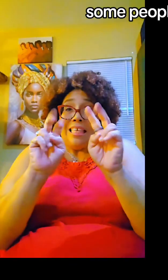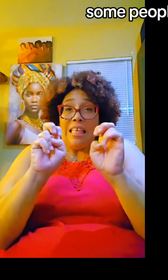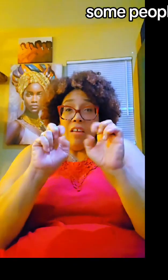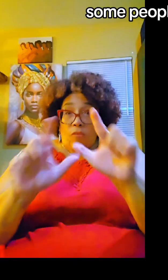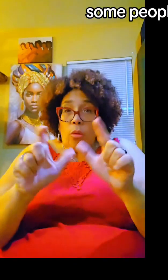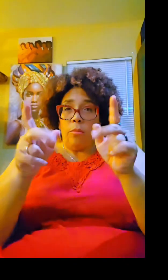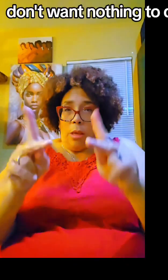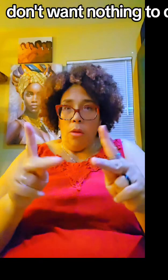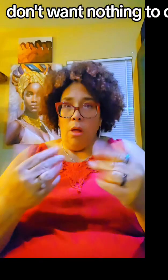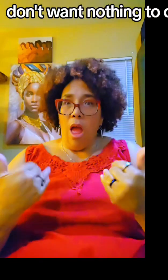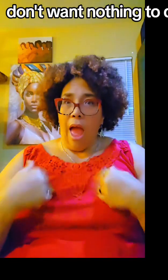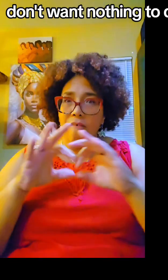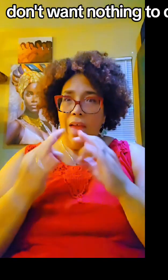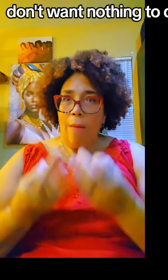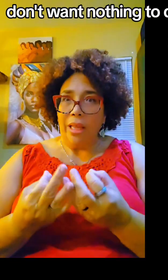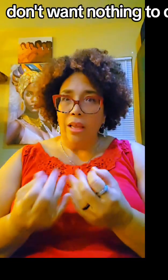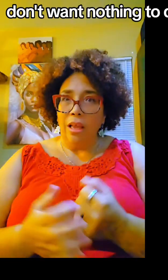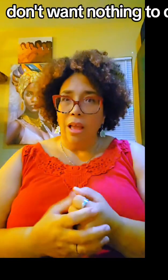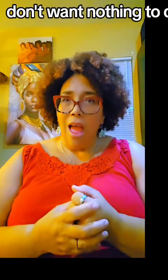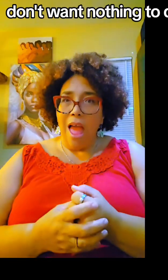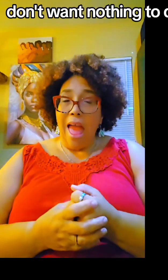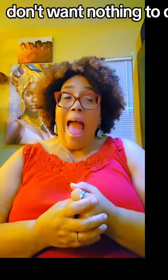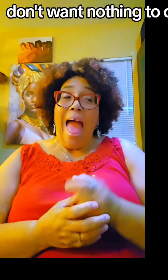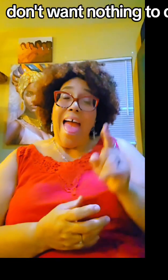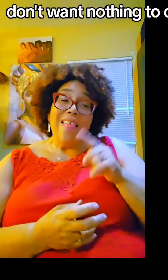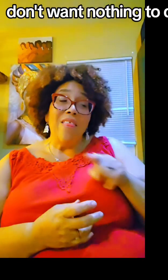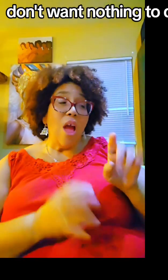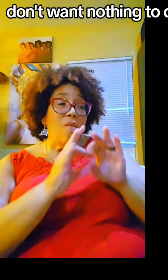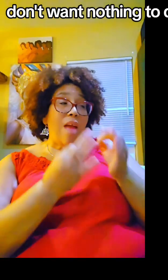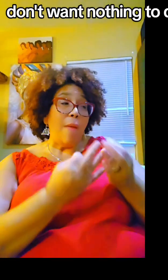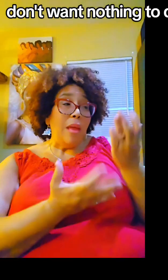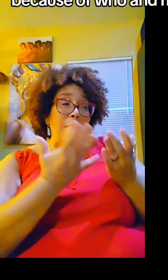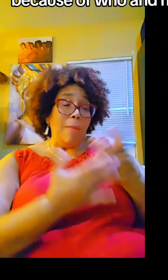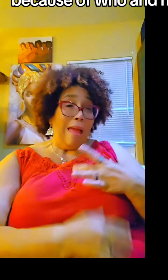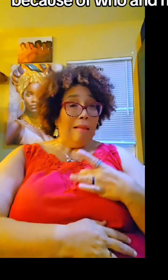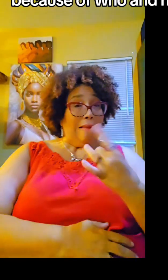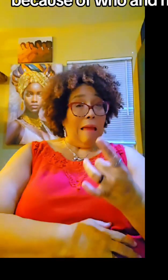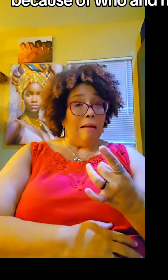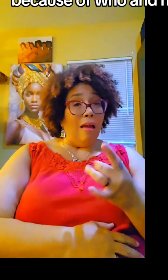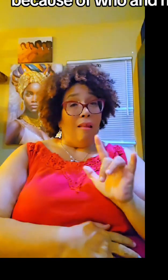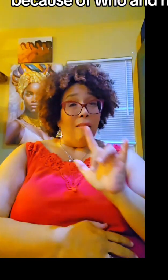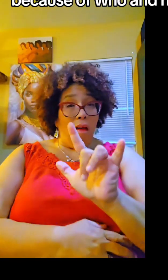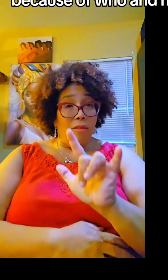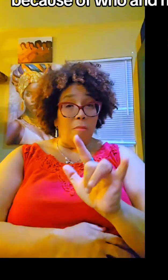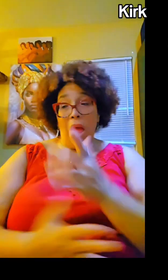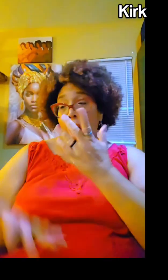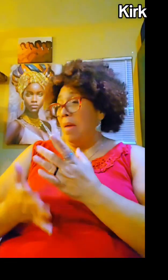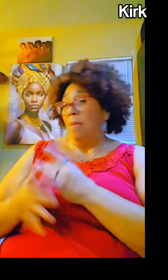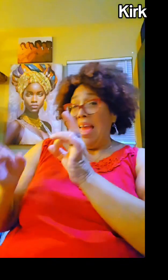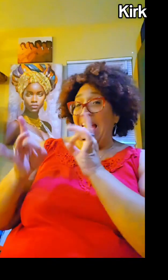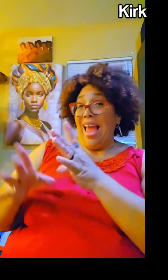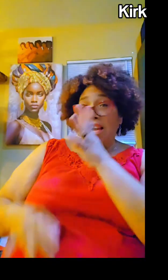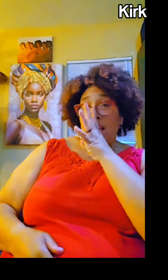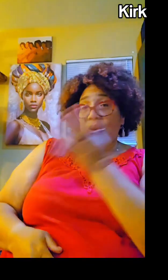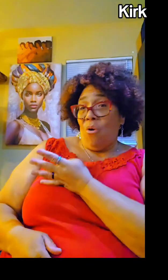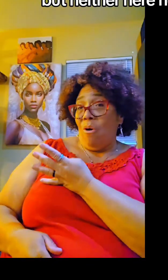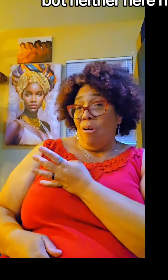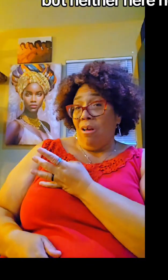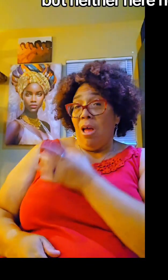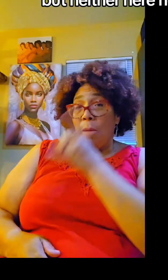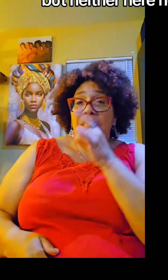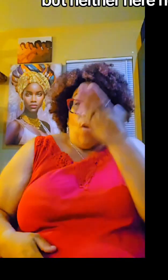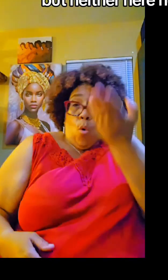some people, like those people, have family who don't want nothing to do with them because of who and how they are. I don't know if that's the case for Charlie Kirk,